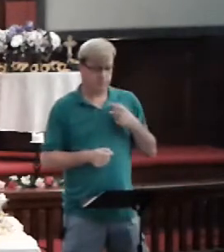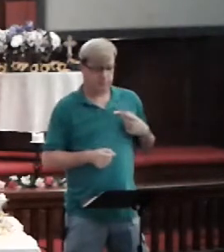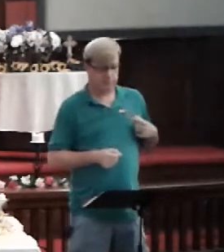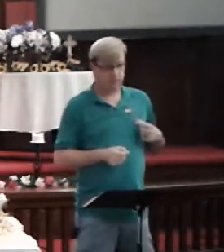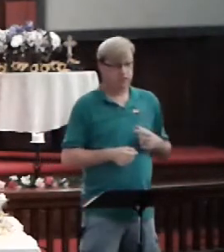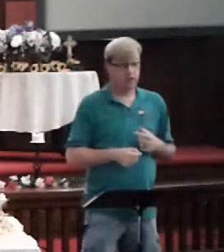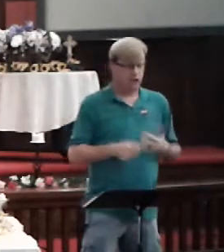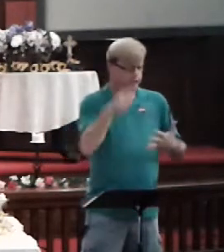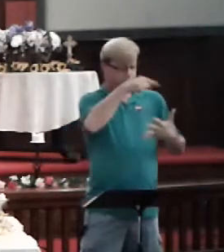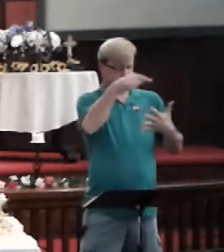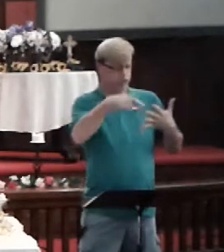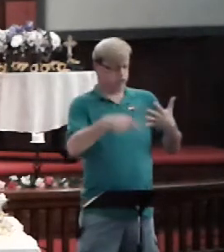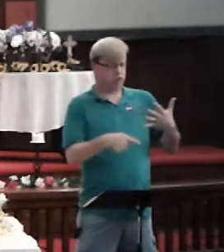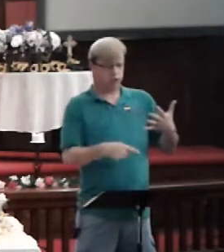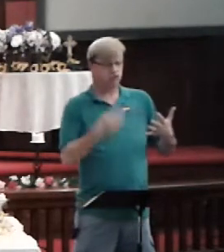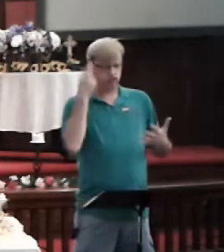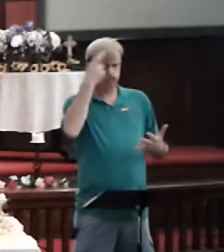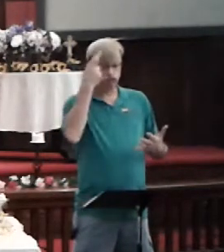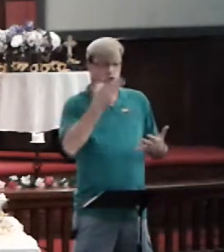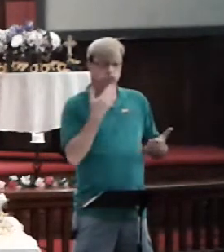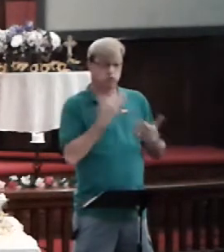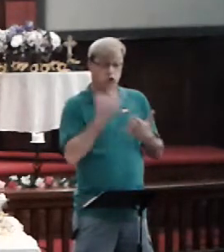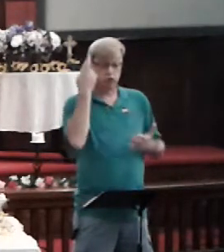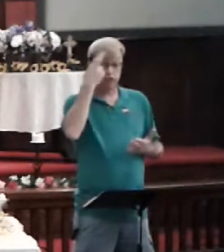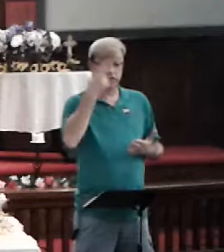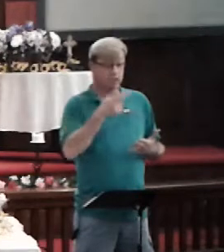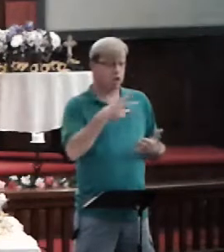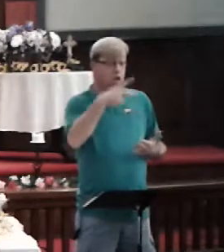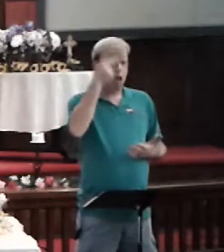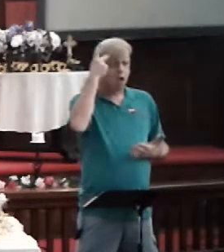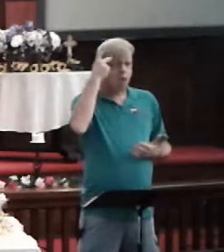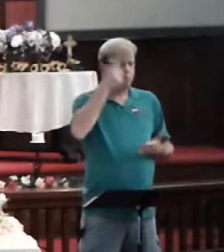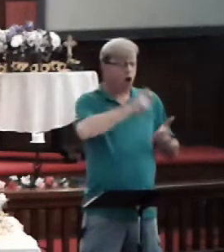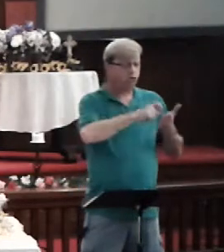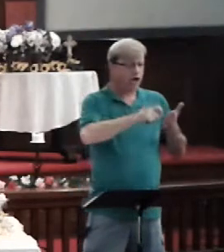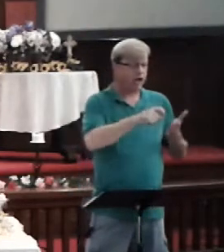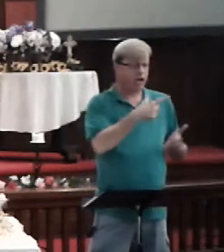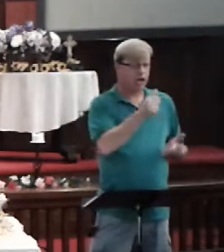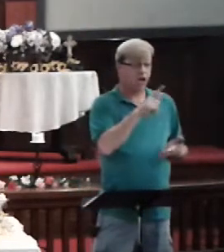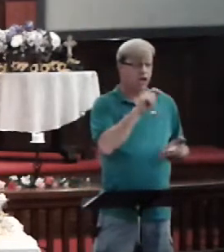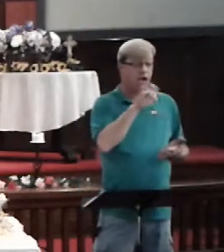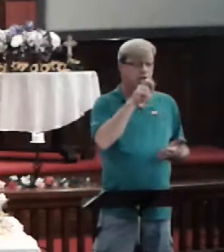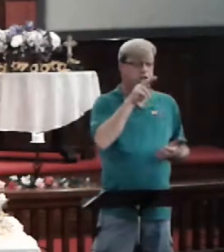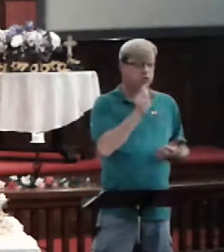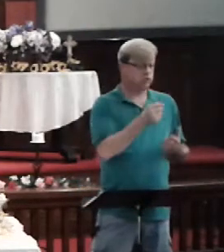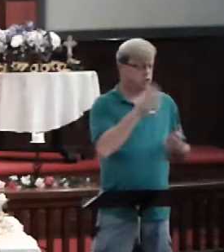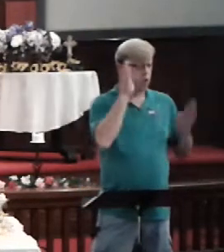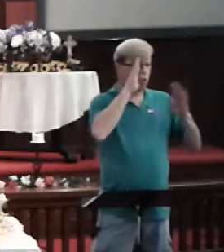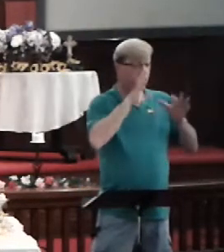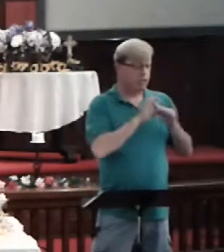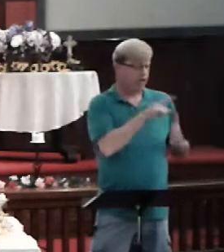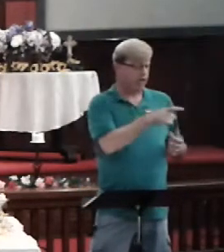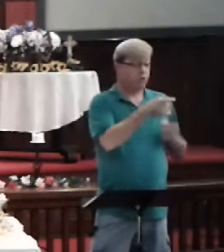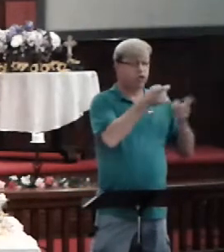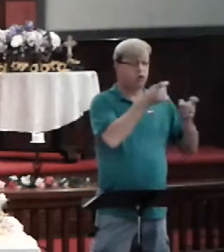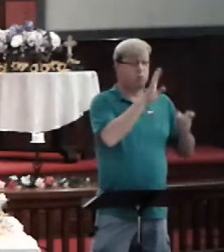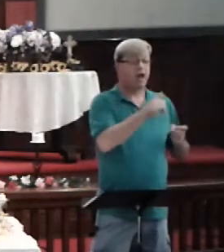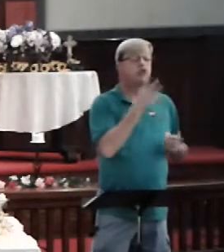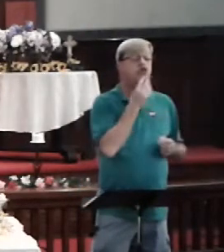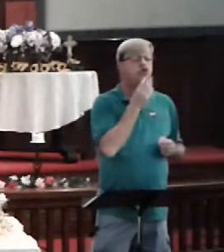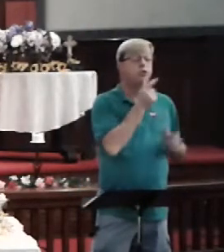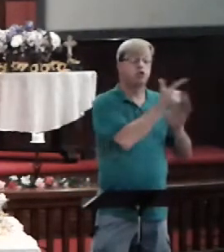And these are all legitimate. They're all reasons. Paul writing to the Galatians was most worried about them being controlled by the Jewish